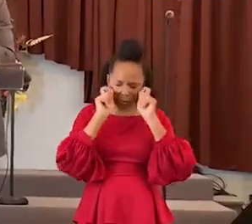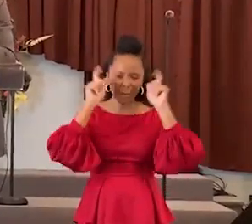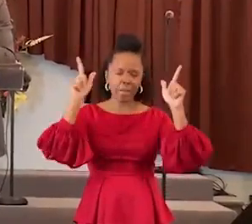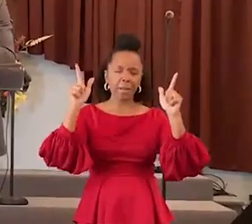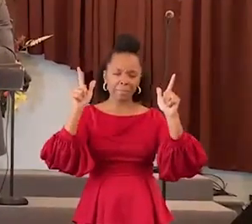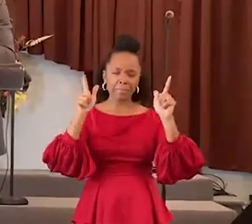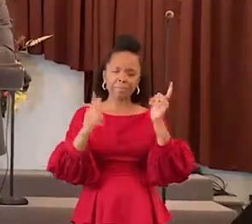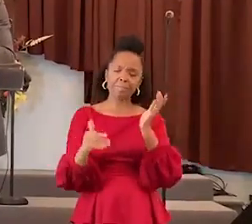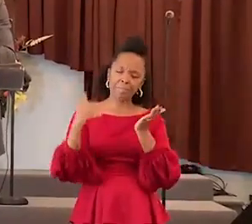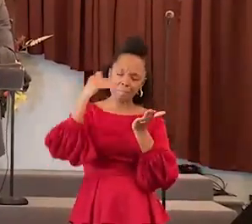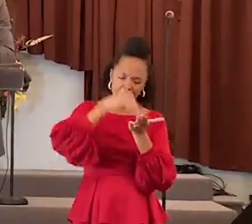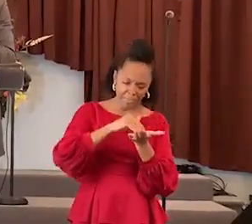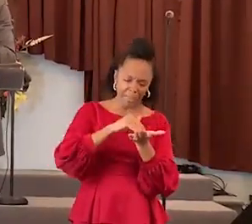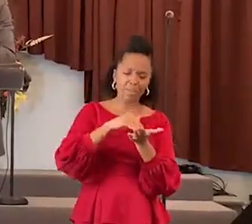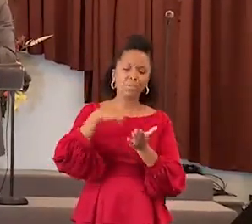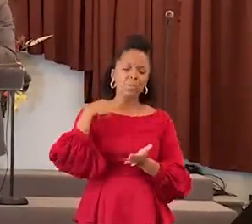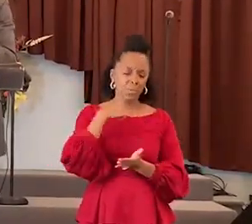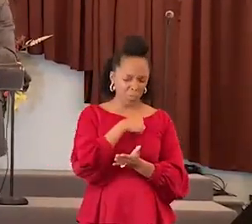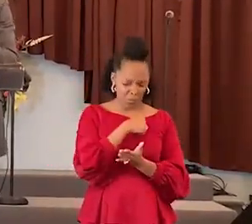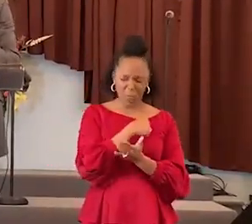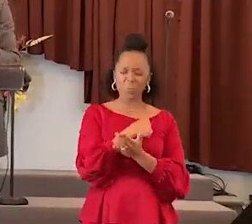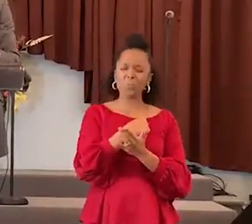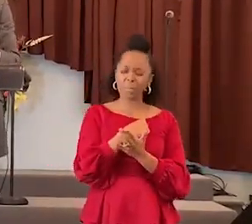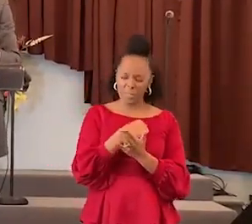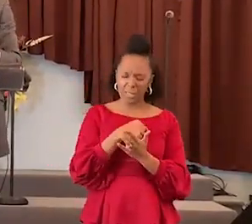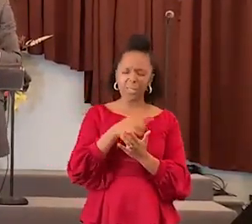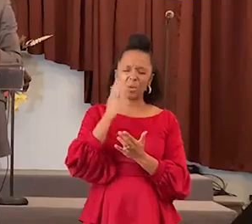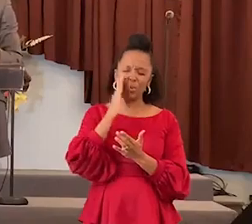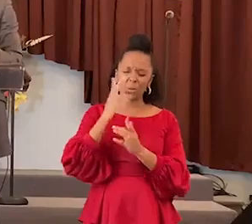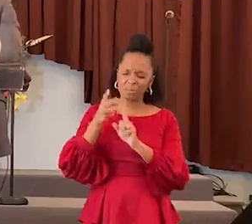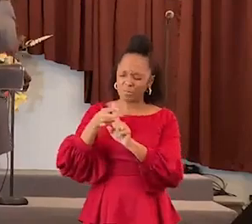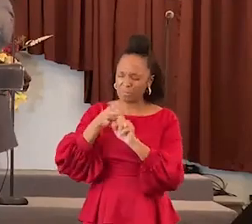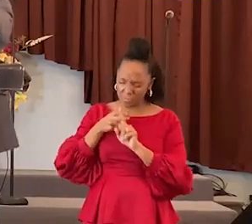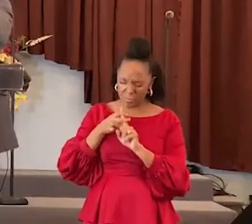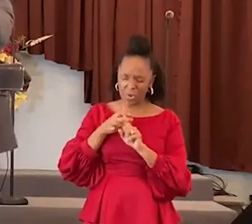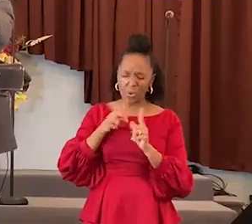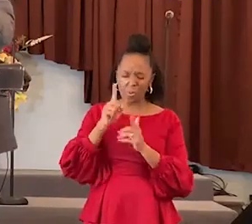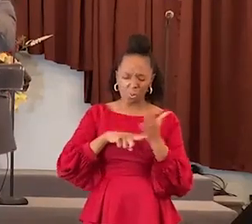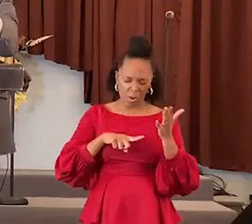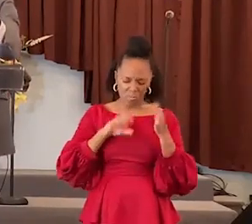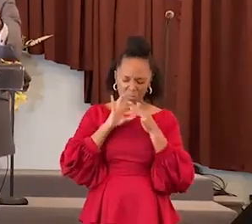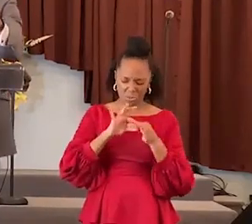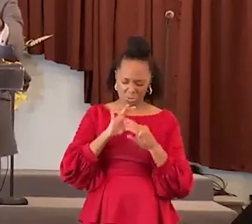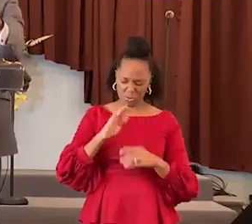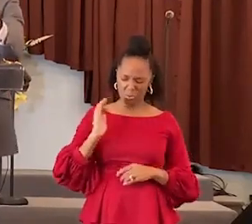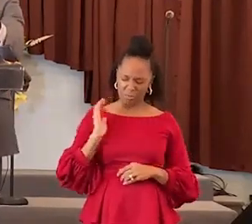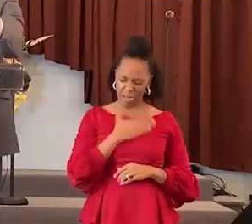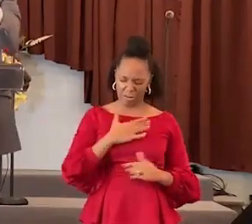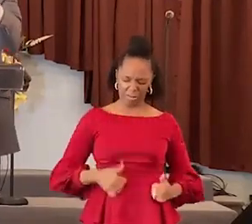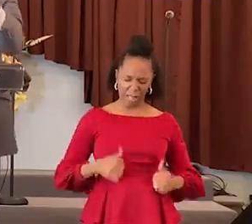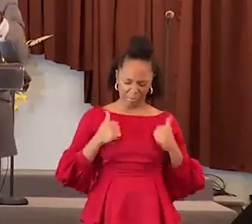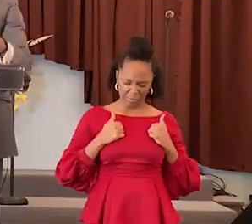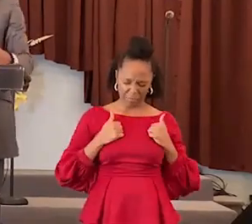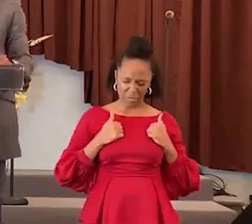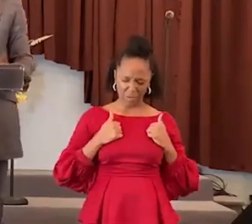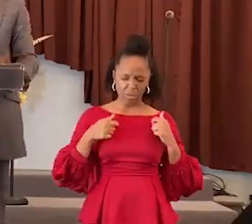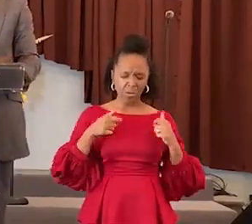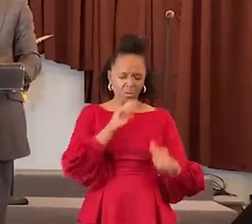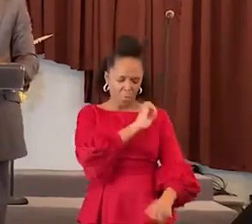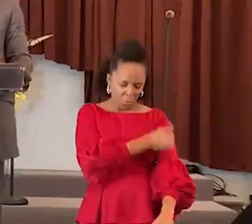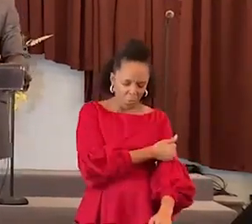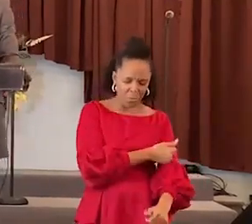God. Reclaim what is rightfully yours. Reclaim your authority, the dominion that God